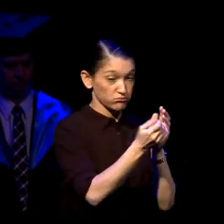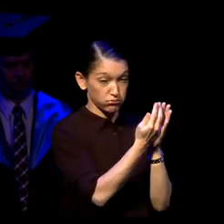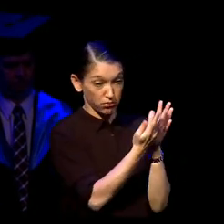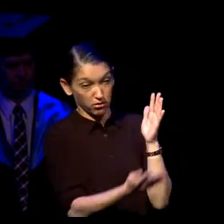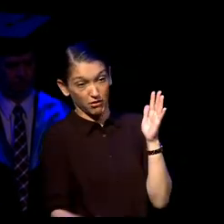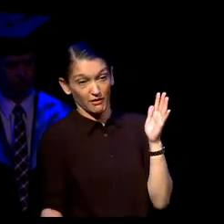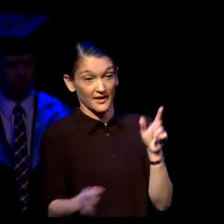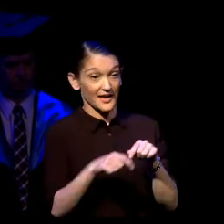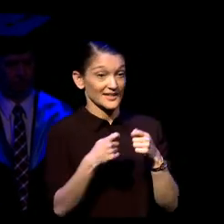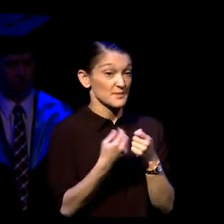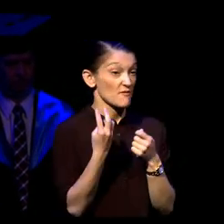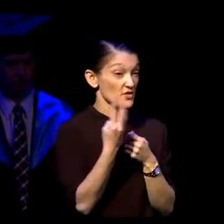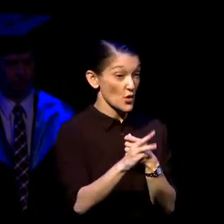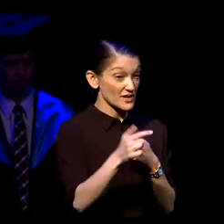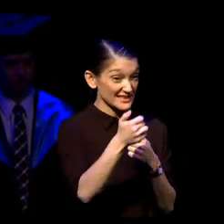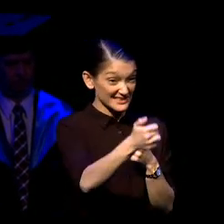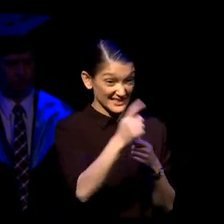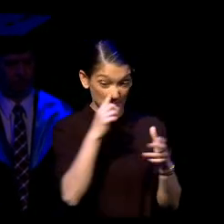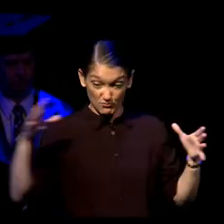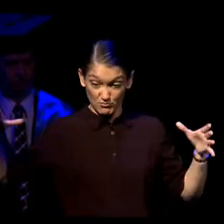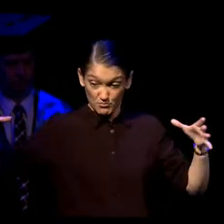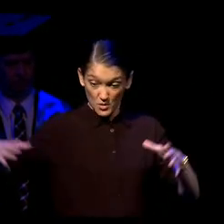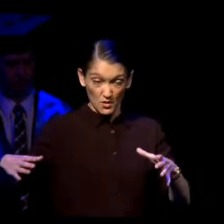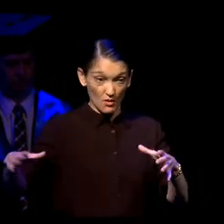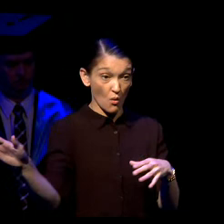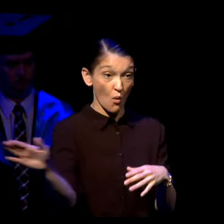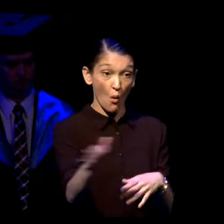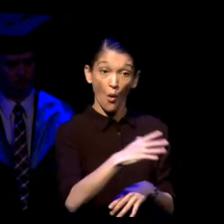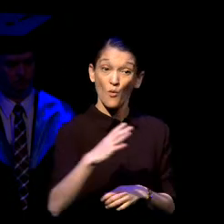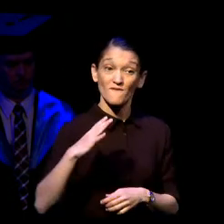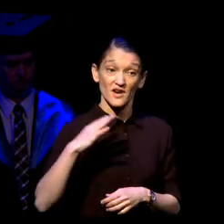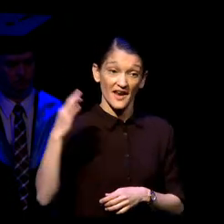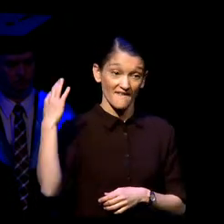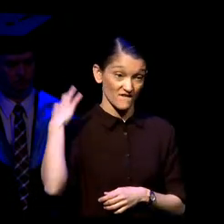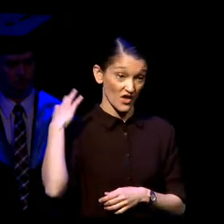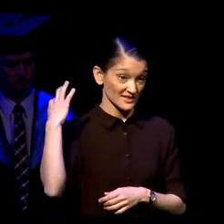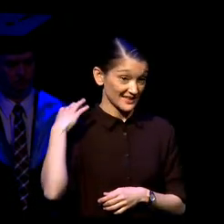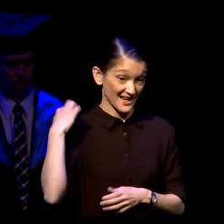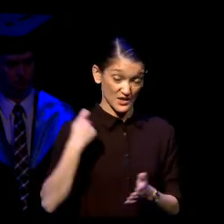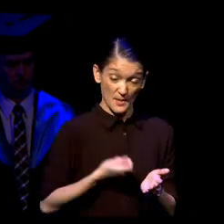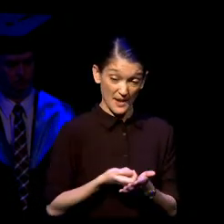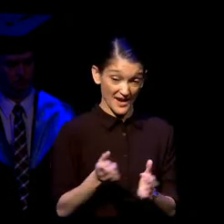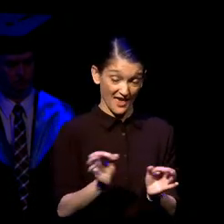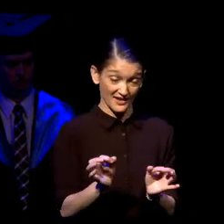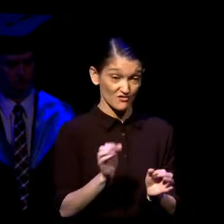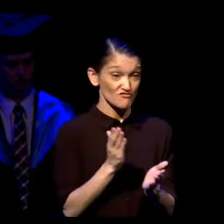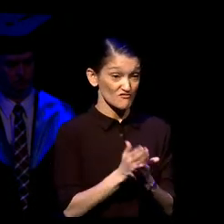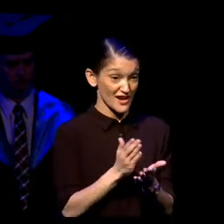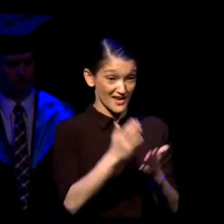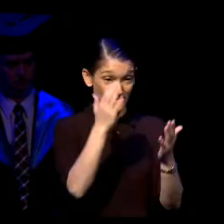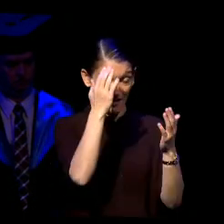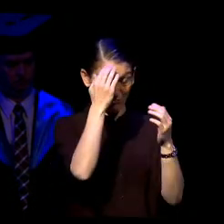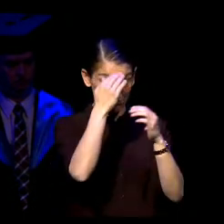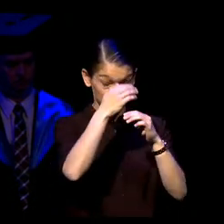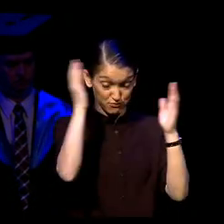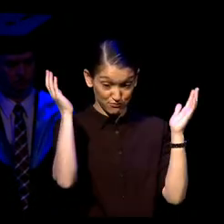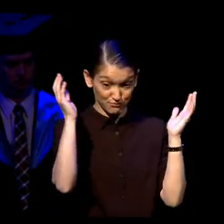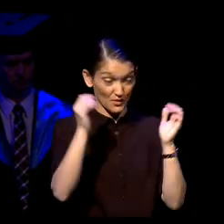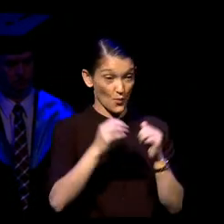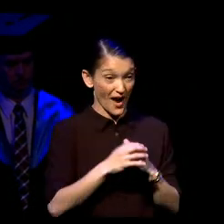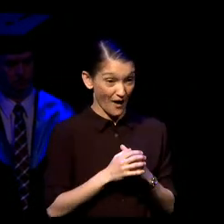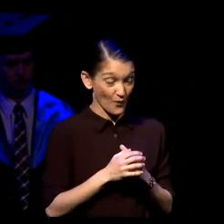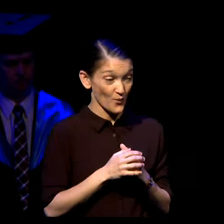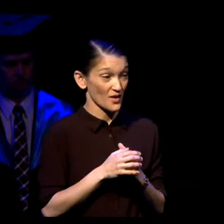of 36, and almost all of it was free and volunteers. Pretty mind-blowing stuff. Those initial